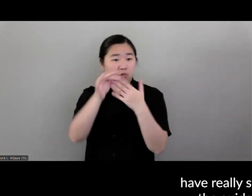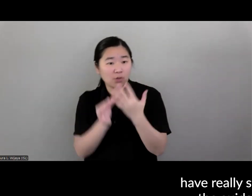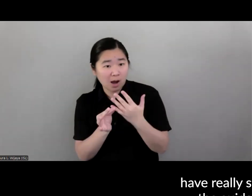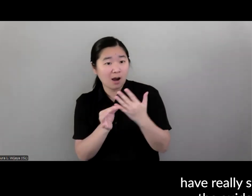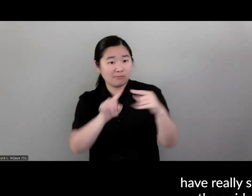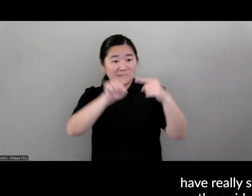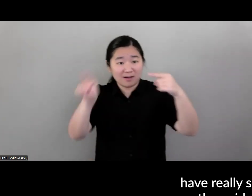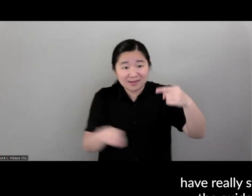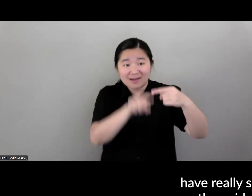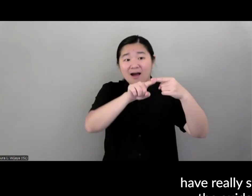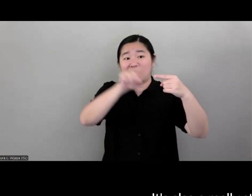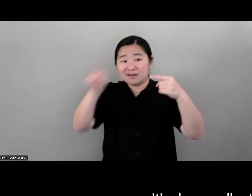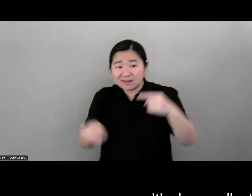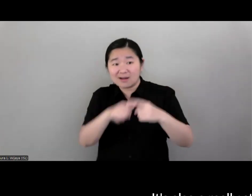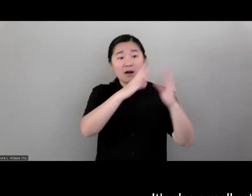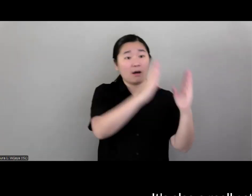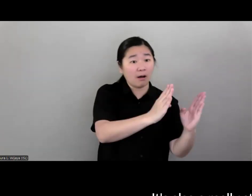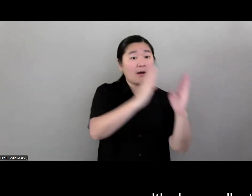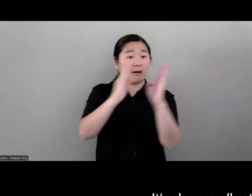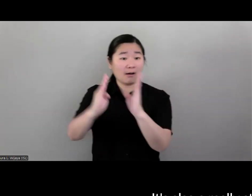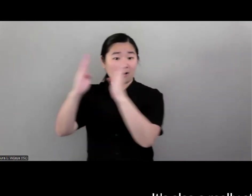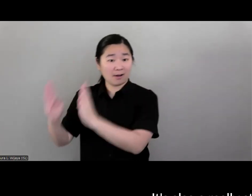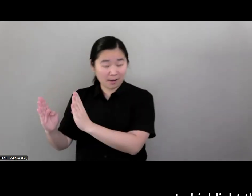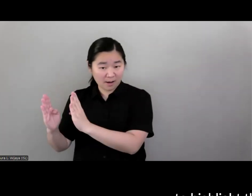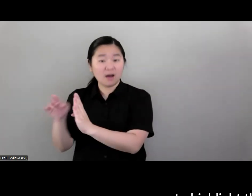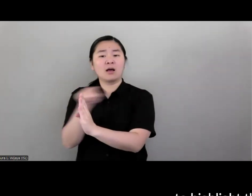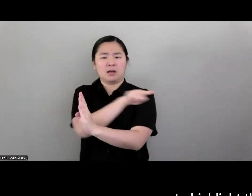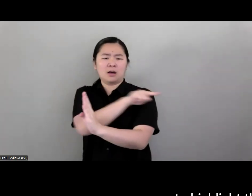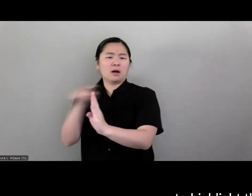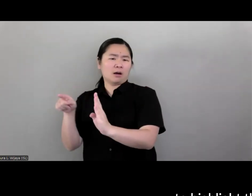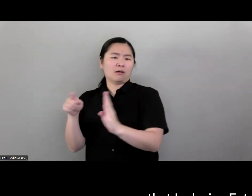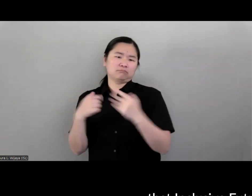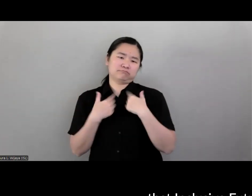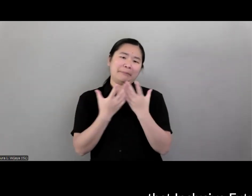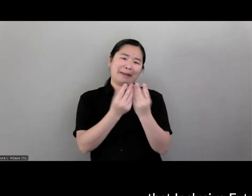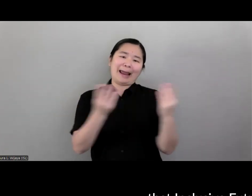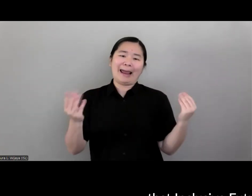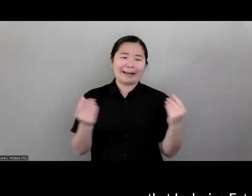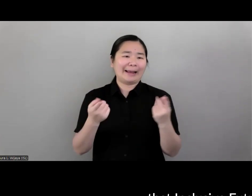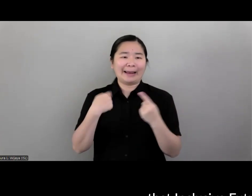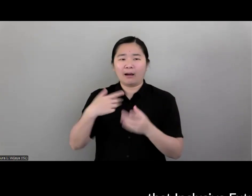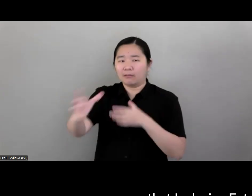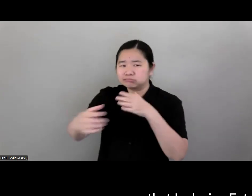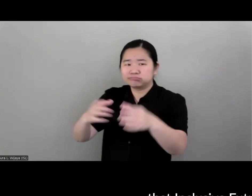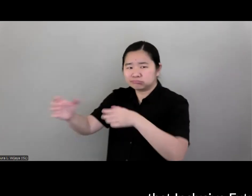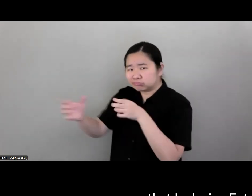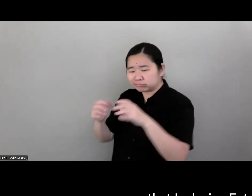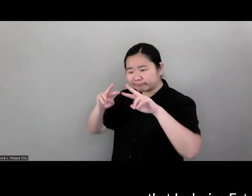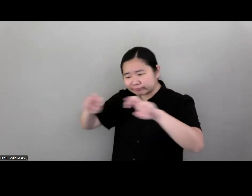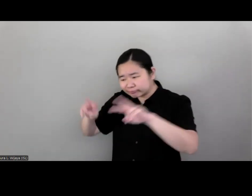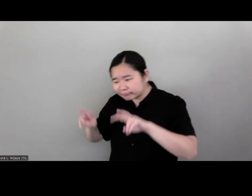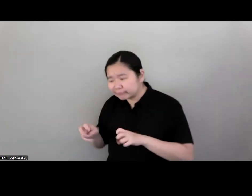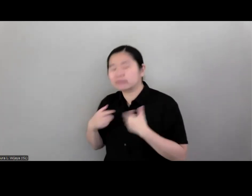have really strengthened the guidance note. It's also a really strong opportunity to highlight the good work that Inclusive Futures has